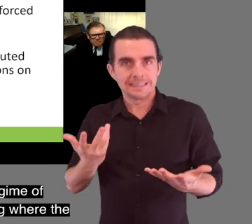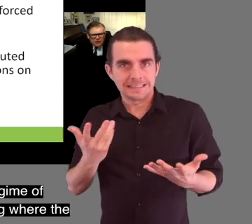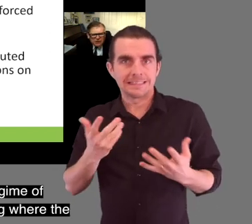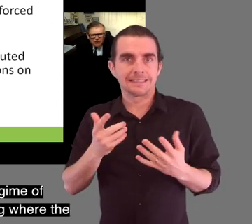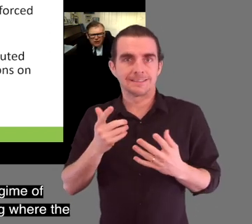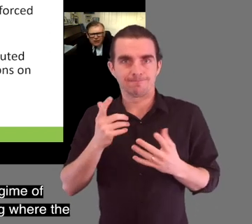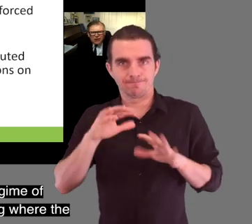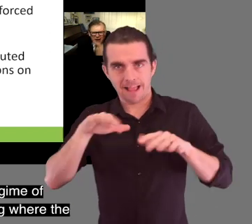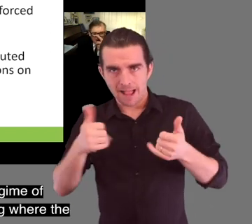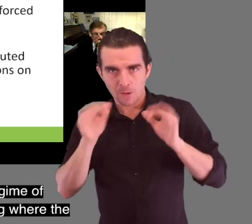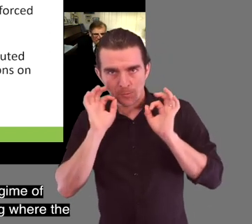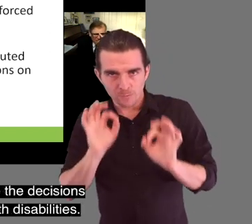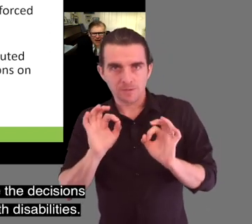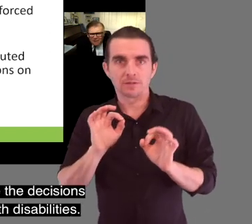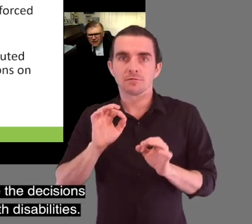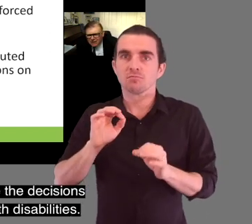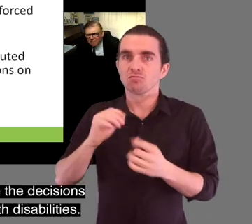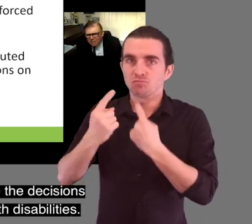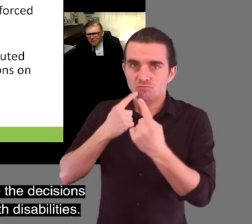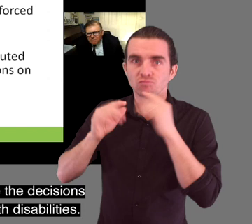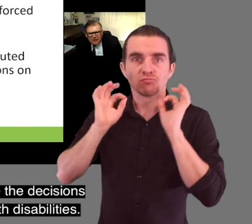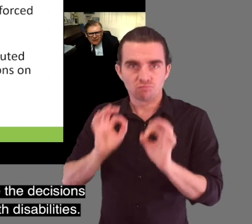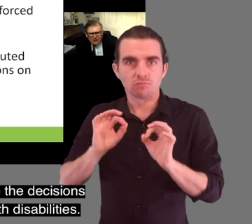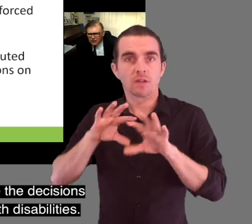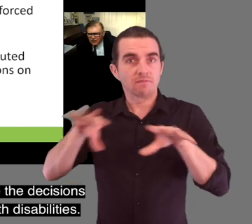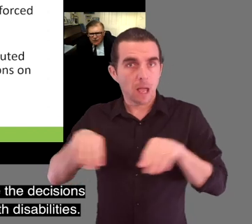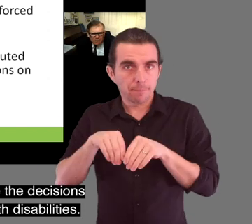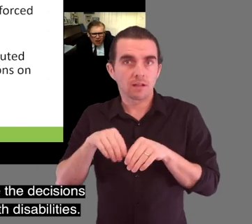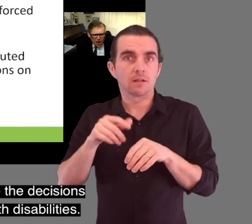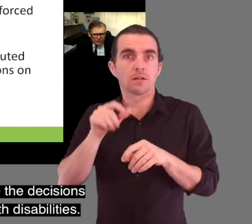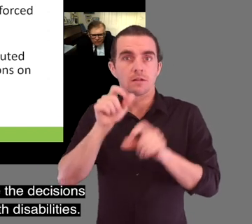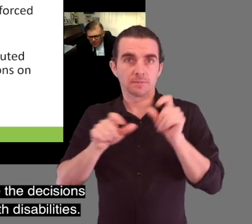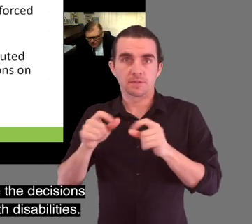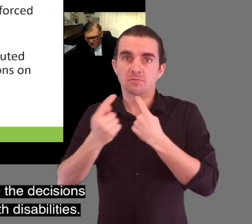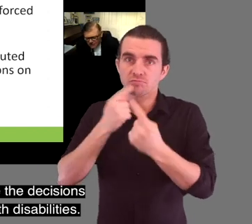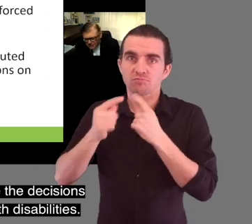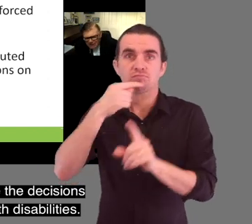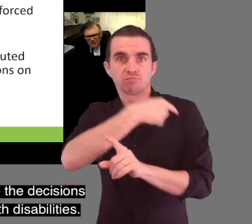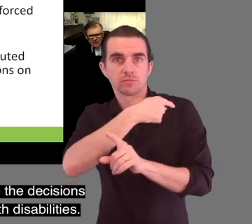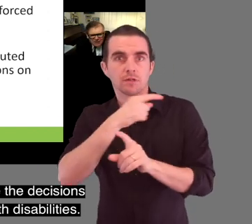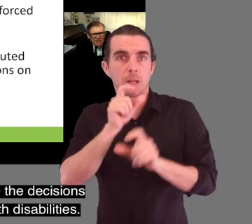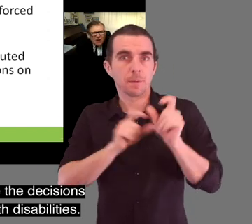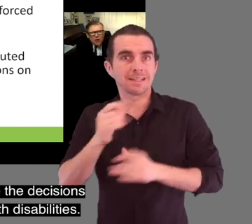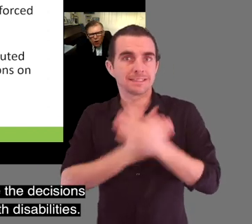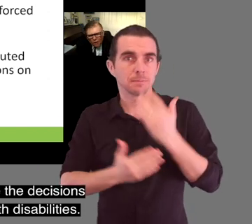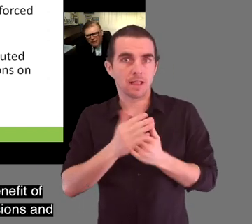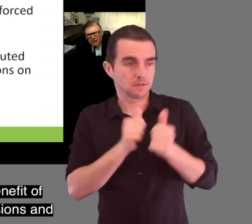of substitute decision-making where the families and members make the decisions on behalf of the person with disabilities. Often this is